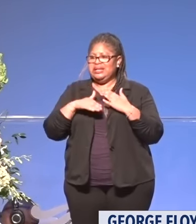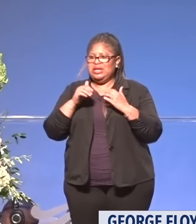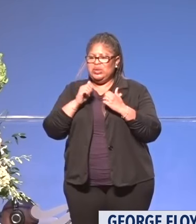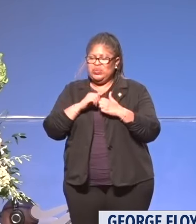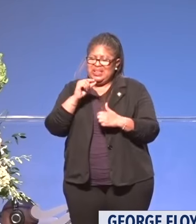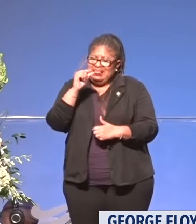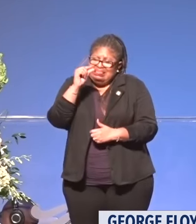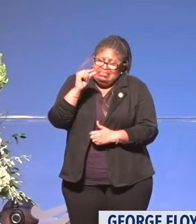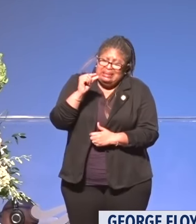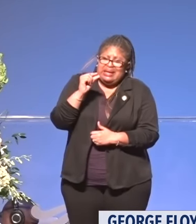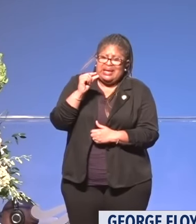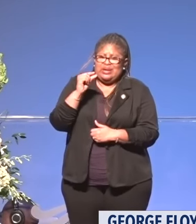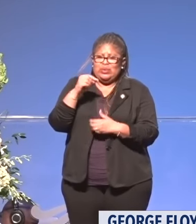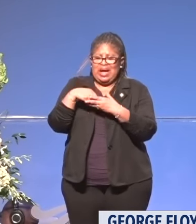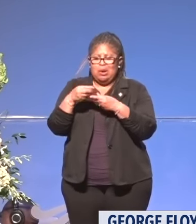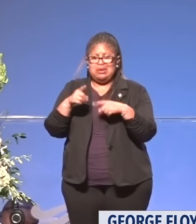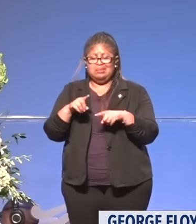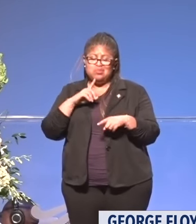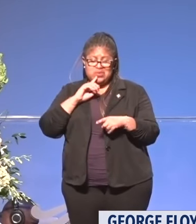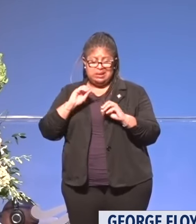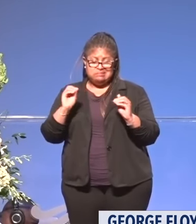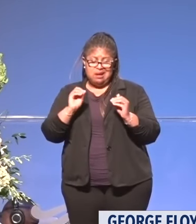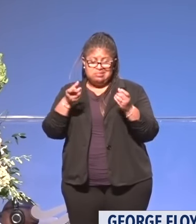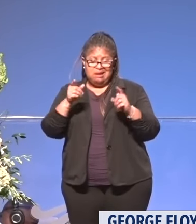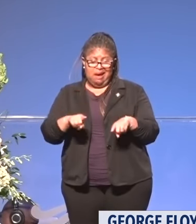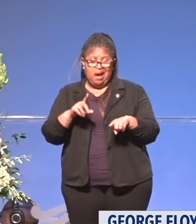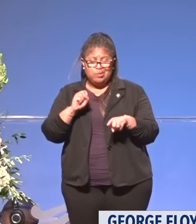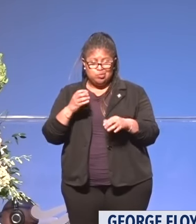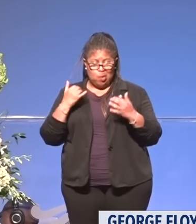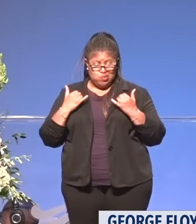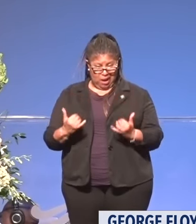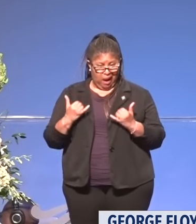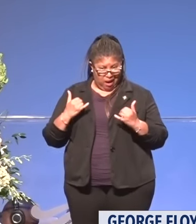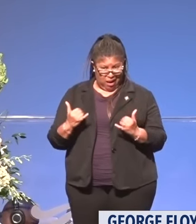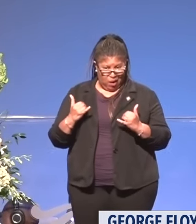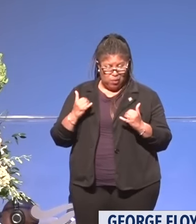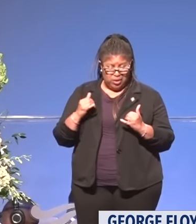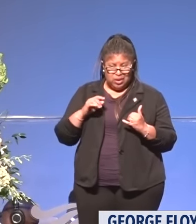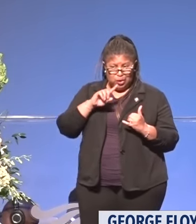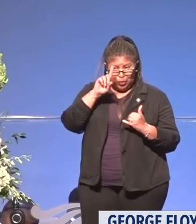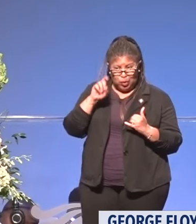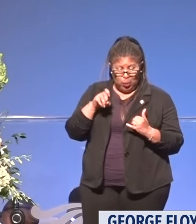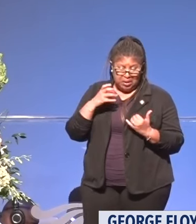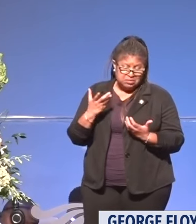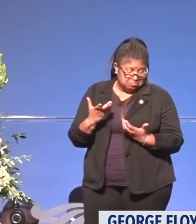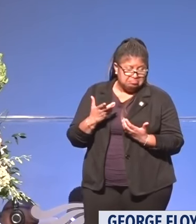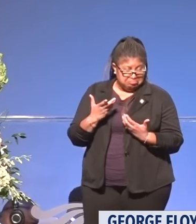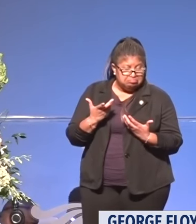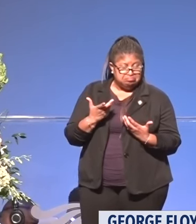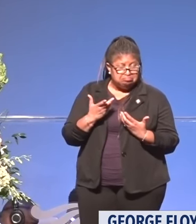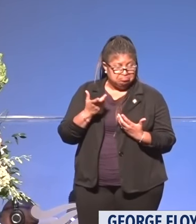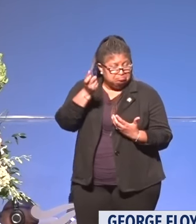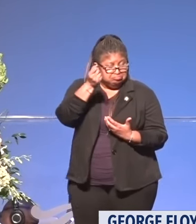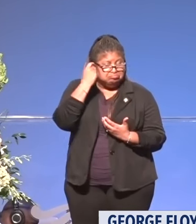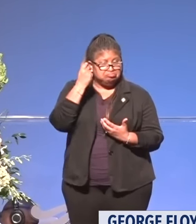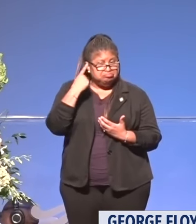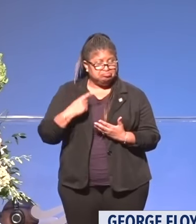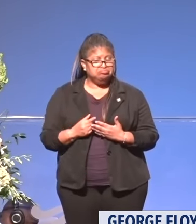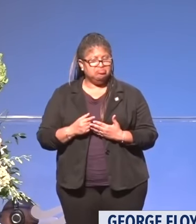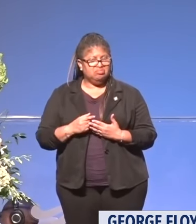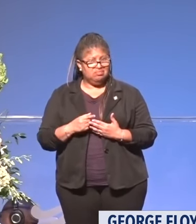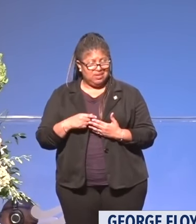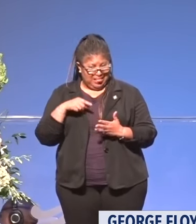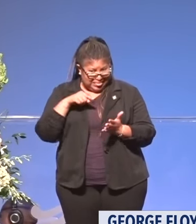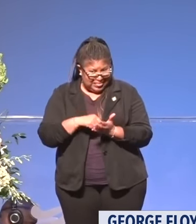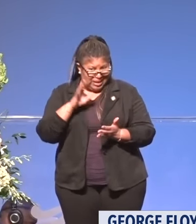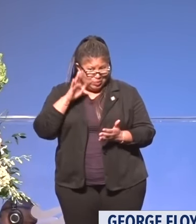little outcome. So, the question is valid. It's a reasonable question. Is this